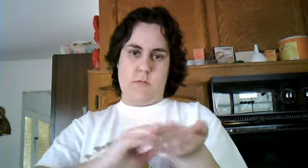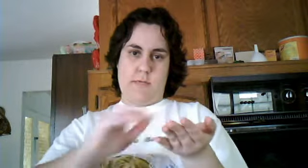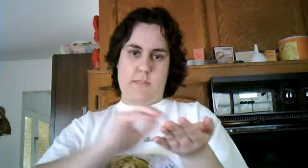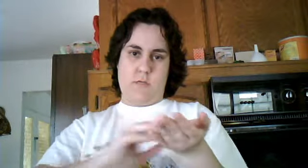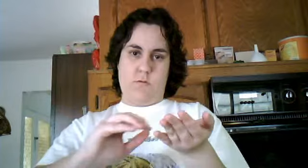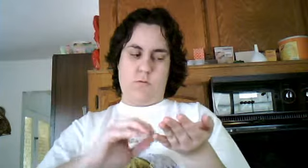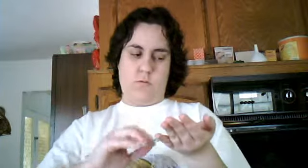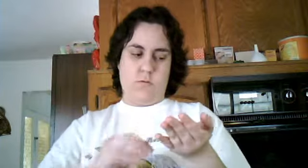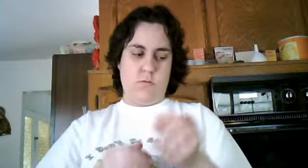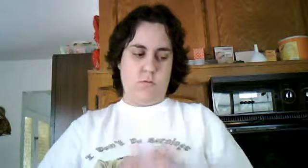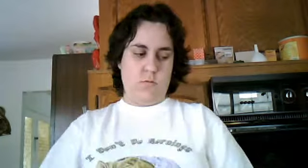Excuse.